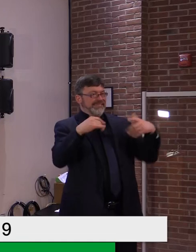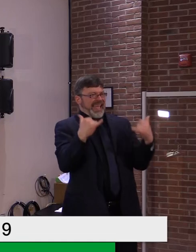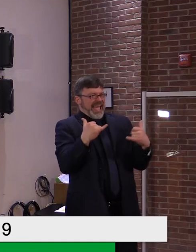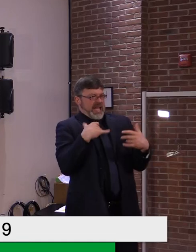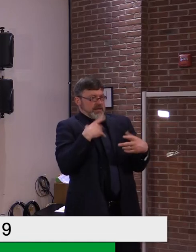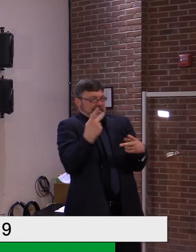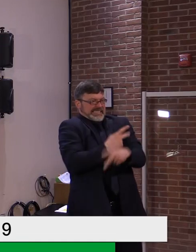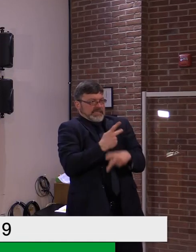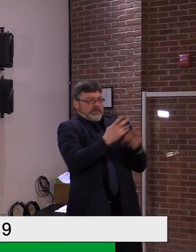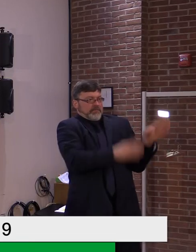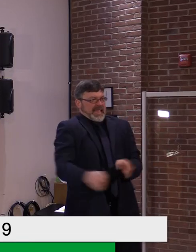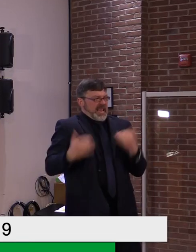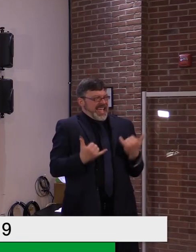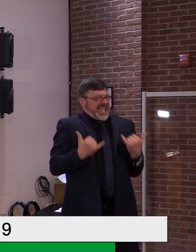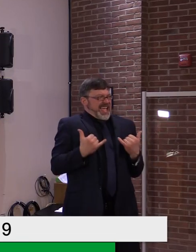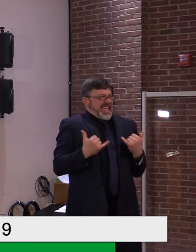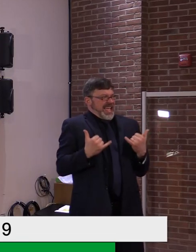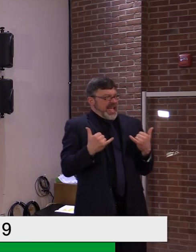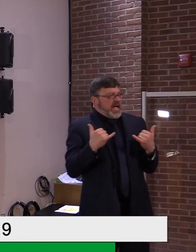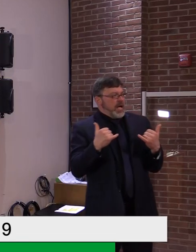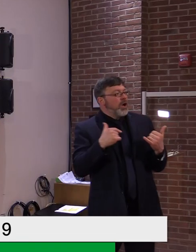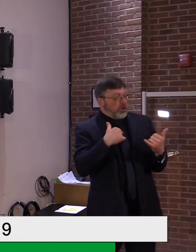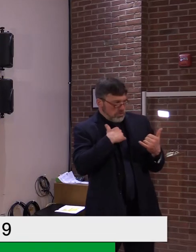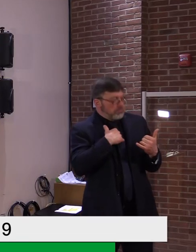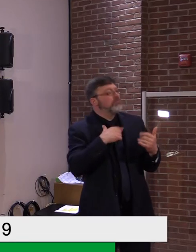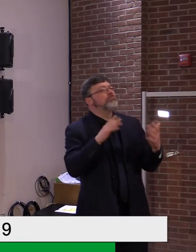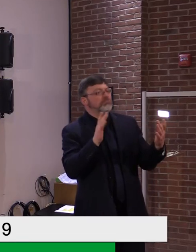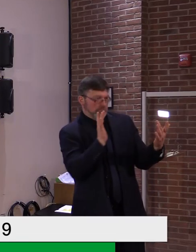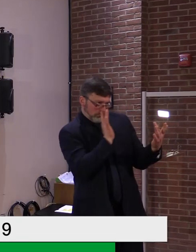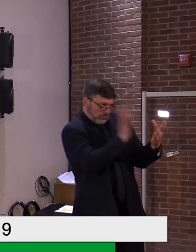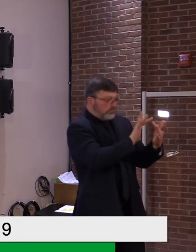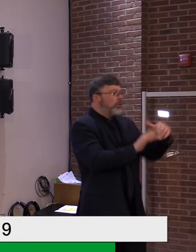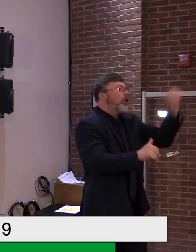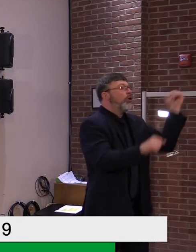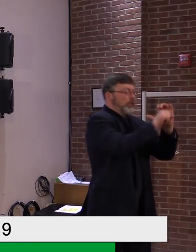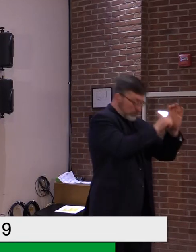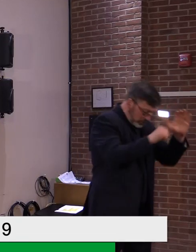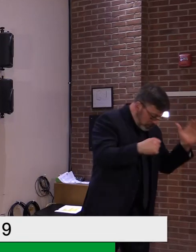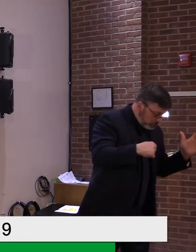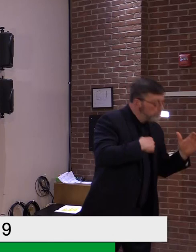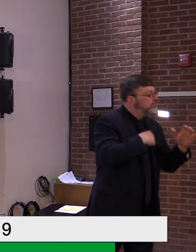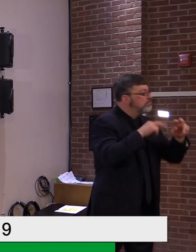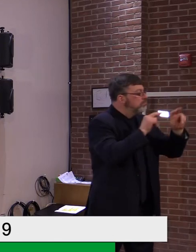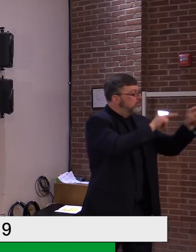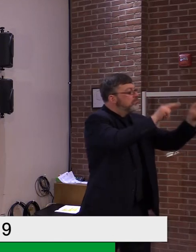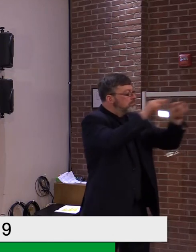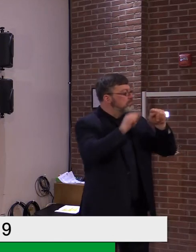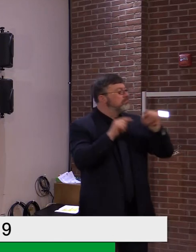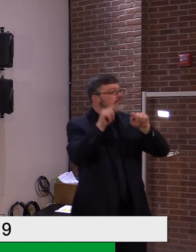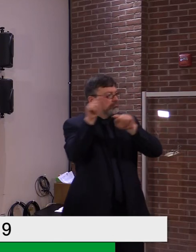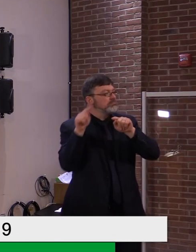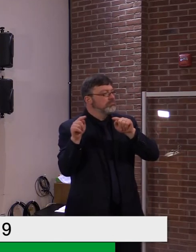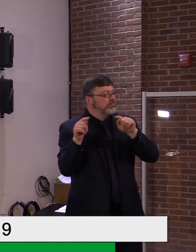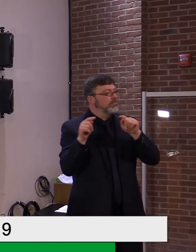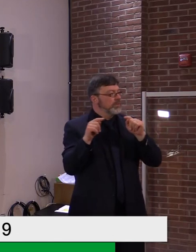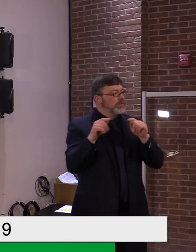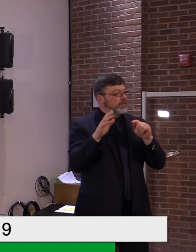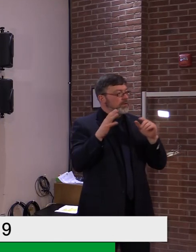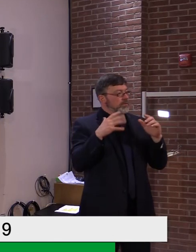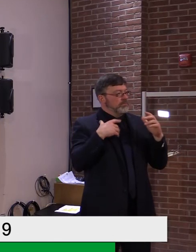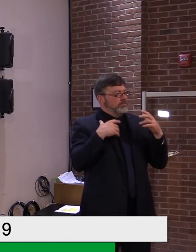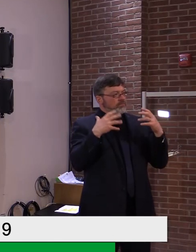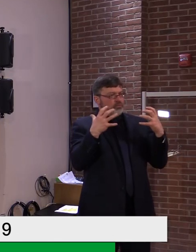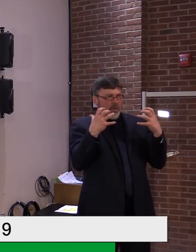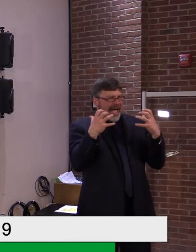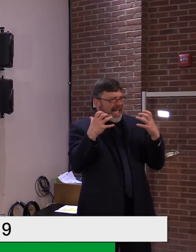are 16 to 29, and making sure that they understand, you know, what sort of